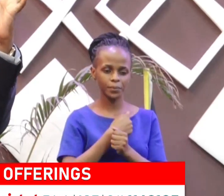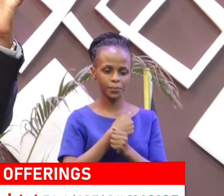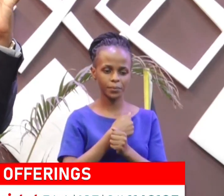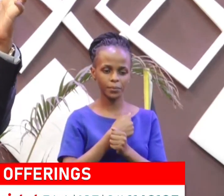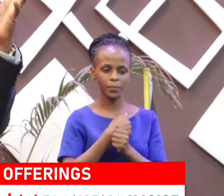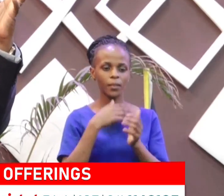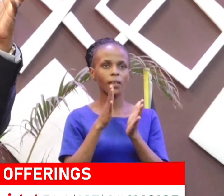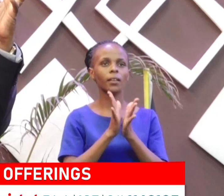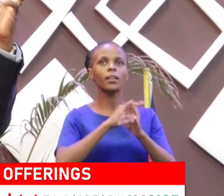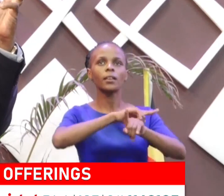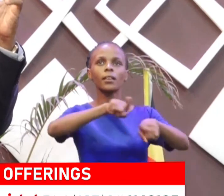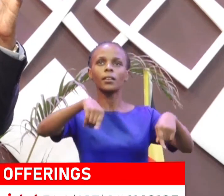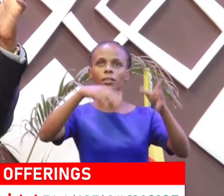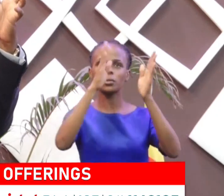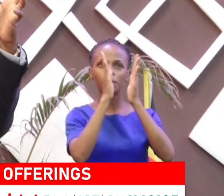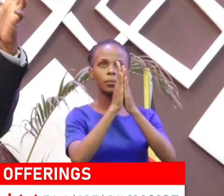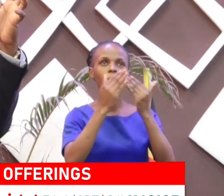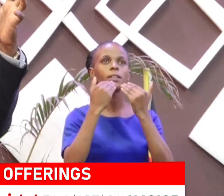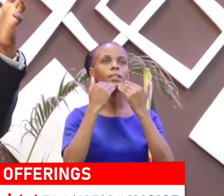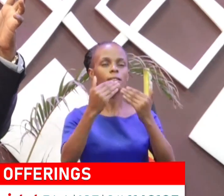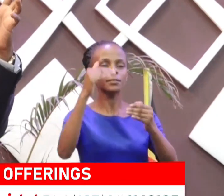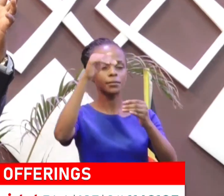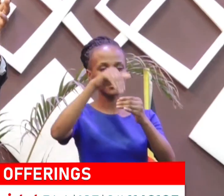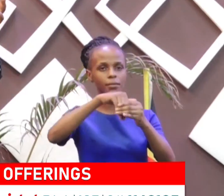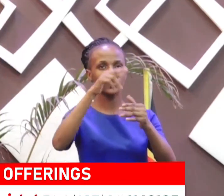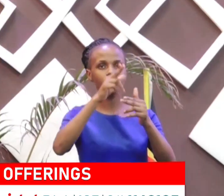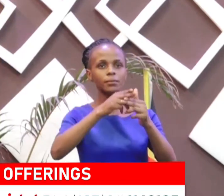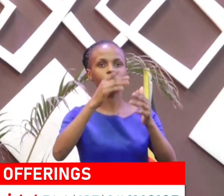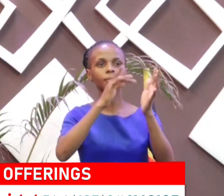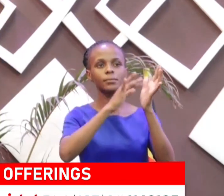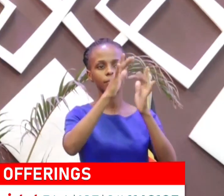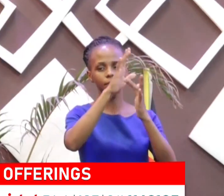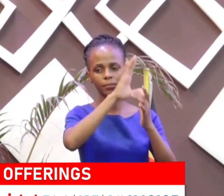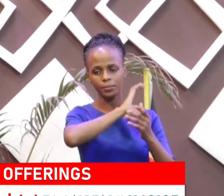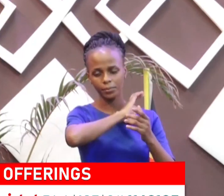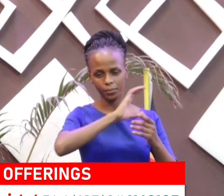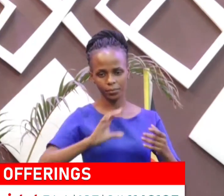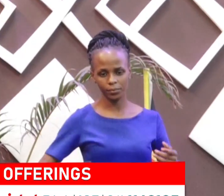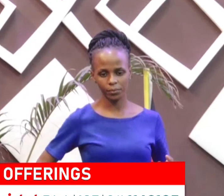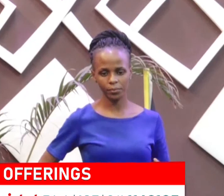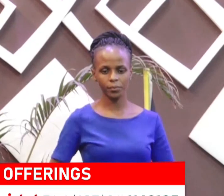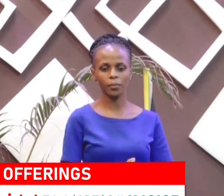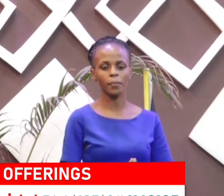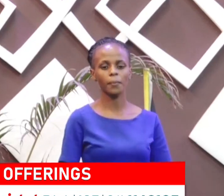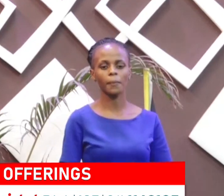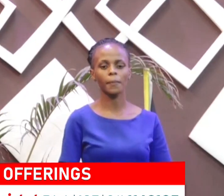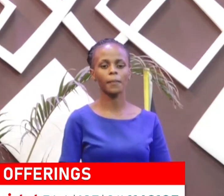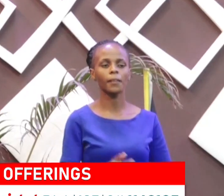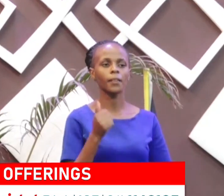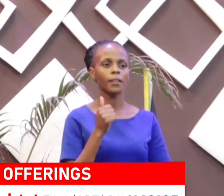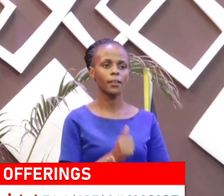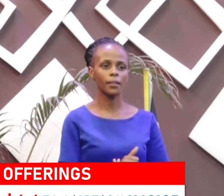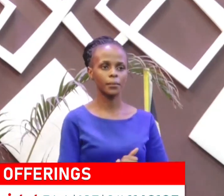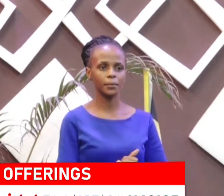us. Bila tubisabye nga twebaza mu linnya lya Yesu Kristo. We've asked and through thanksgiving in the name of Jesus Christ.